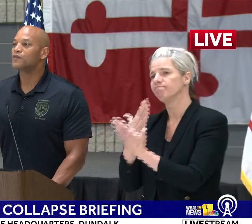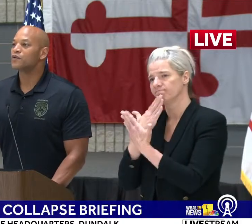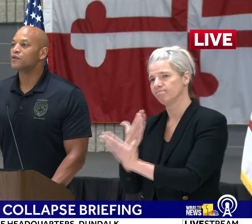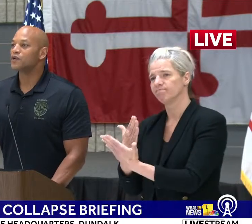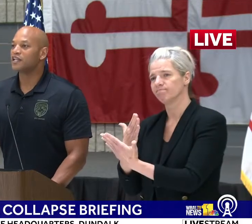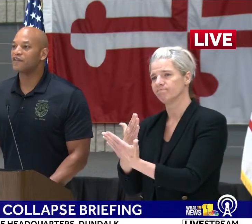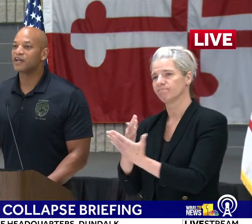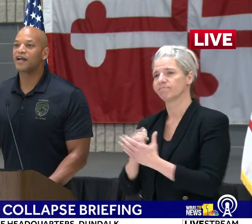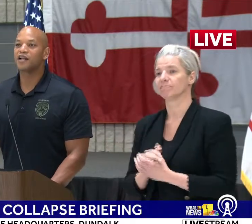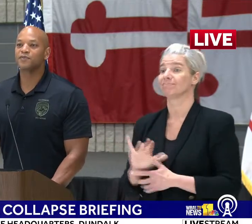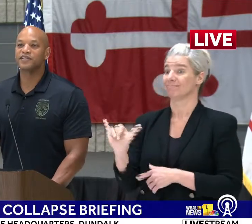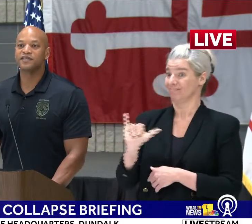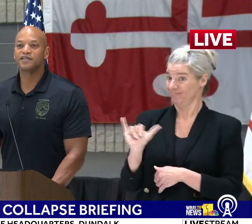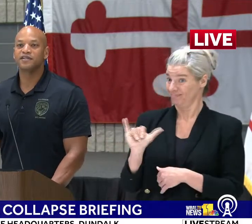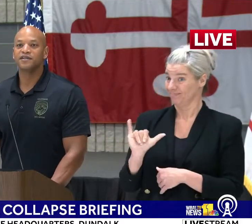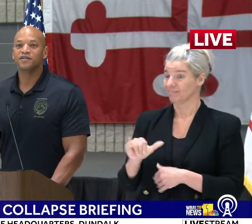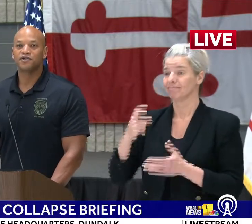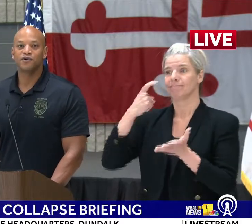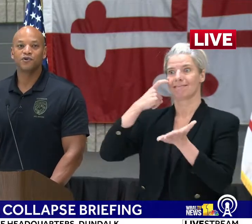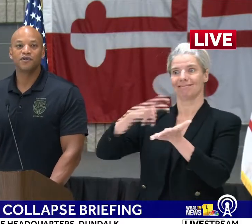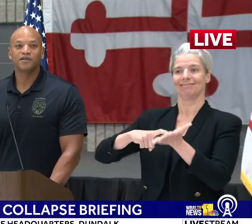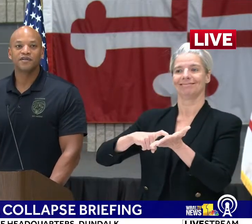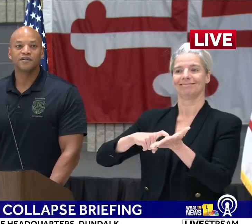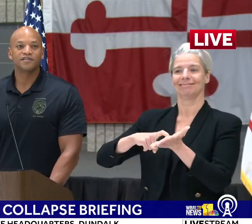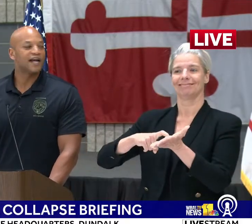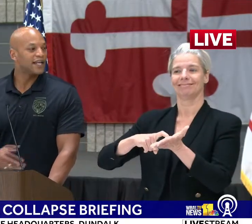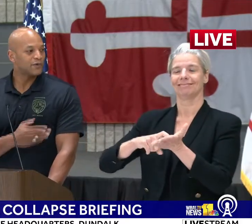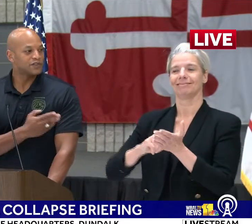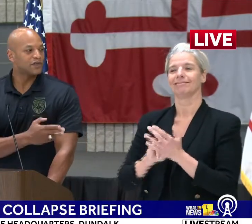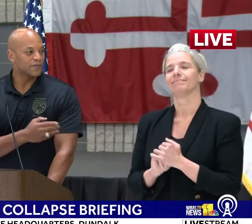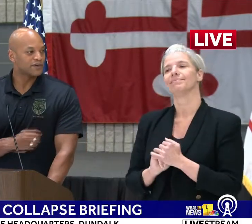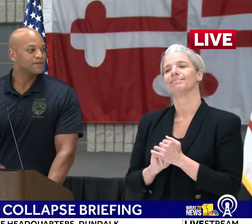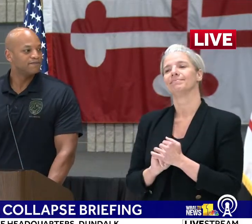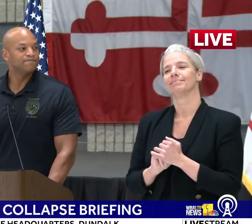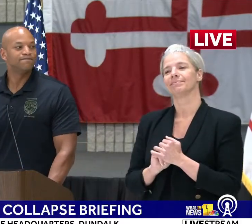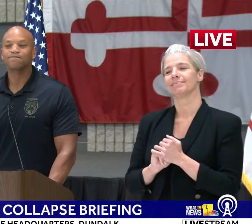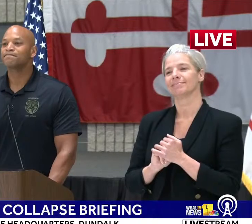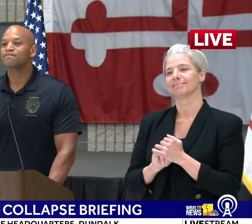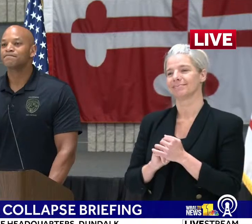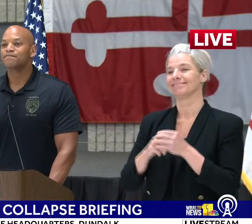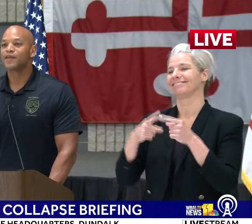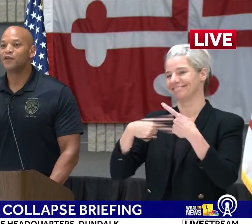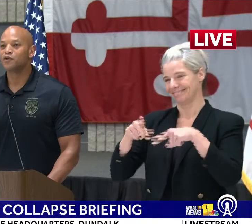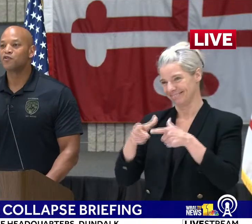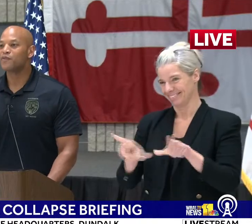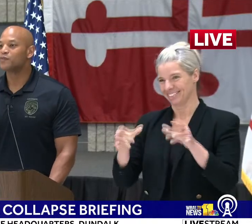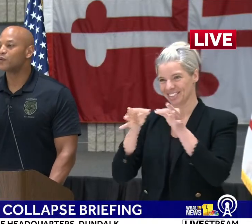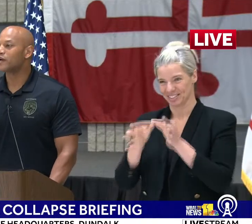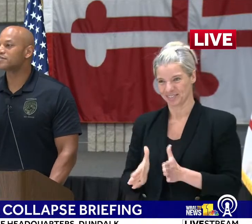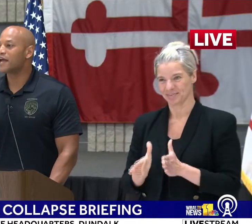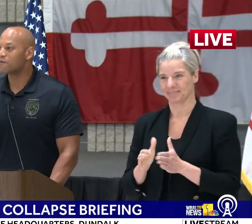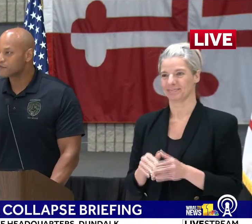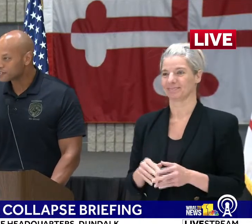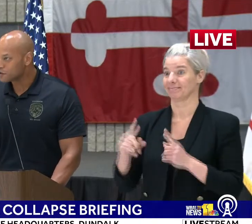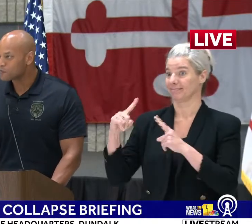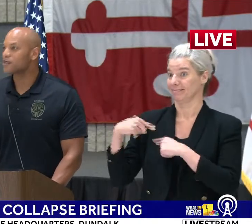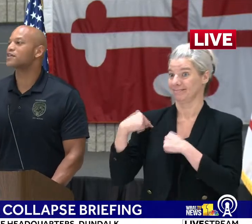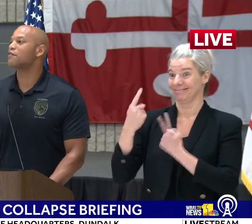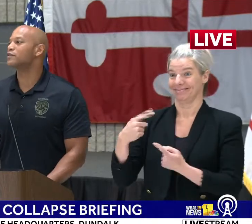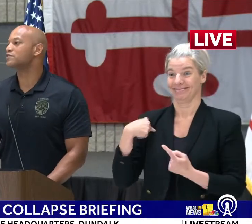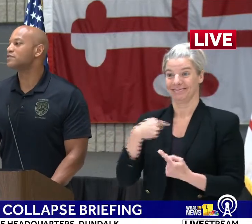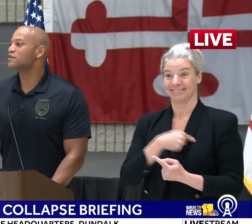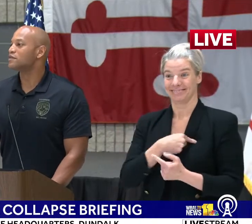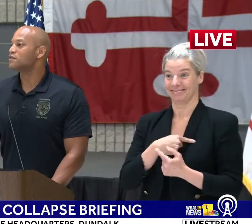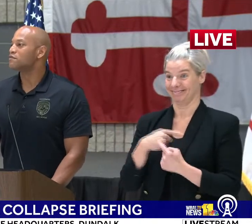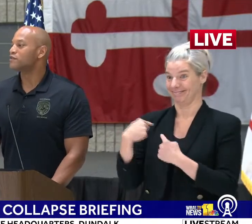also, I'd like to give an acknowledgement to the sign language interpreters and those who have been with us every